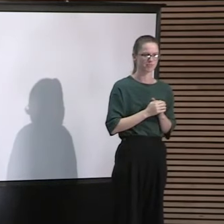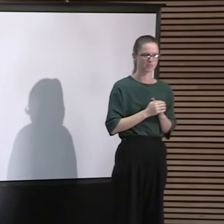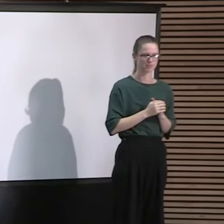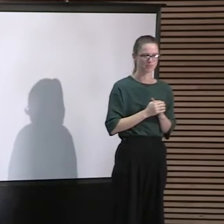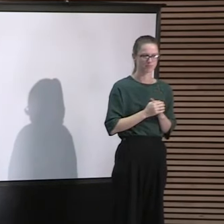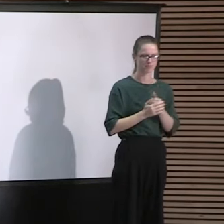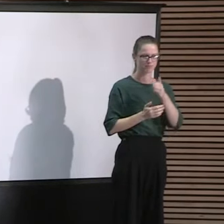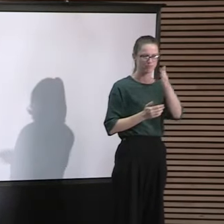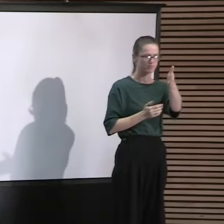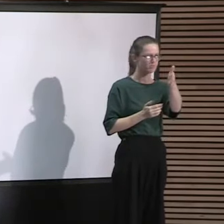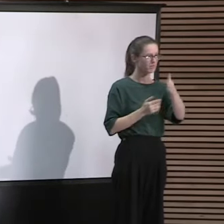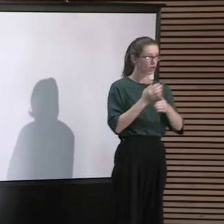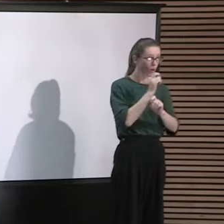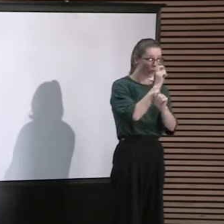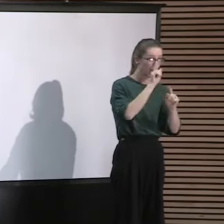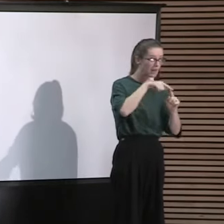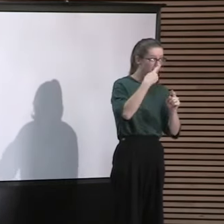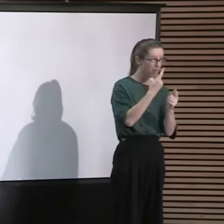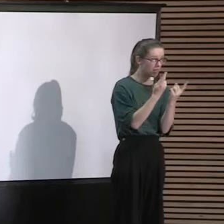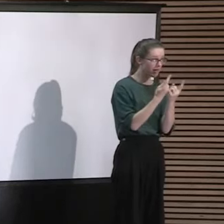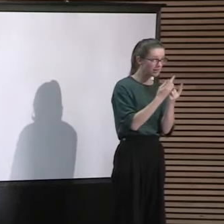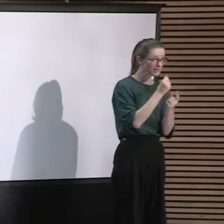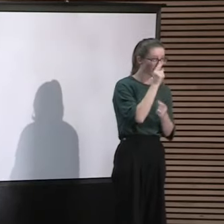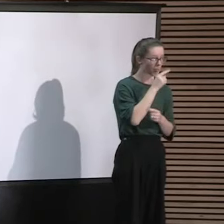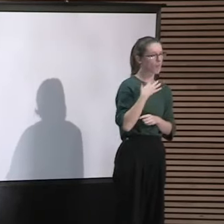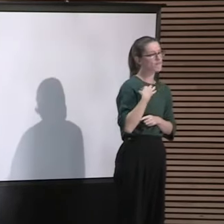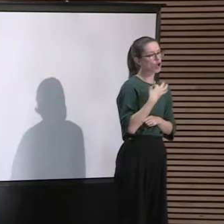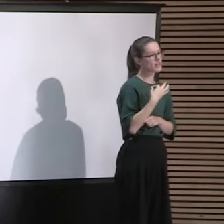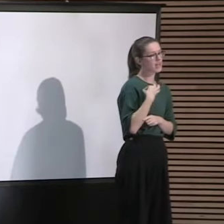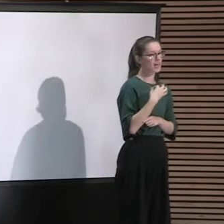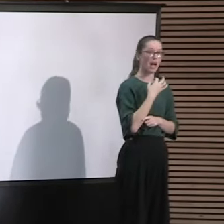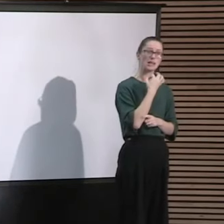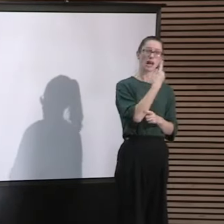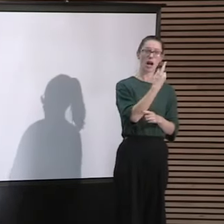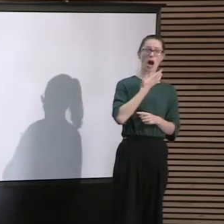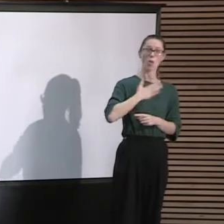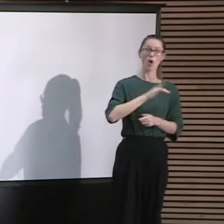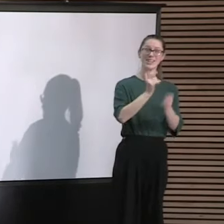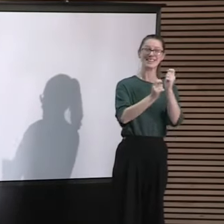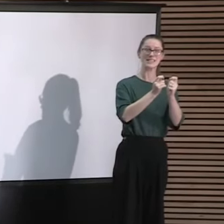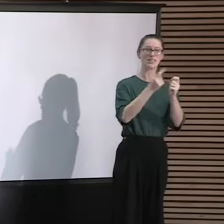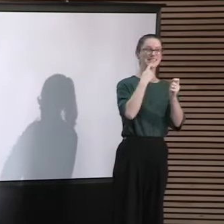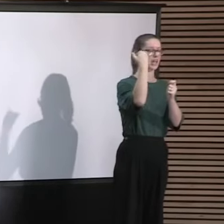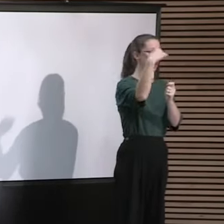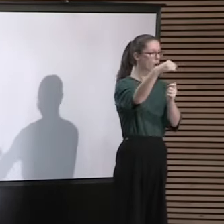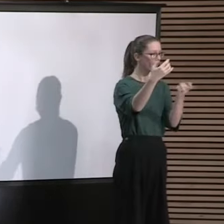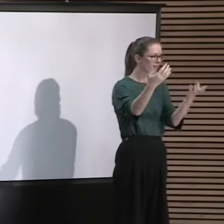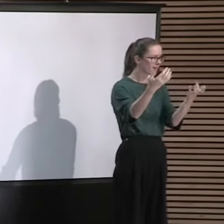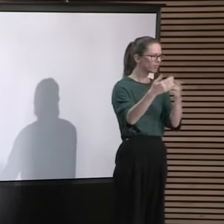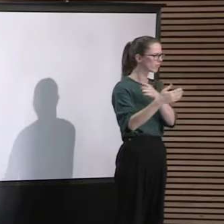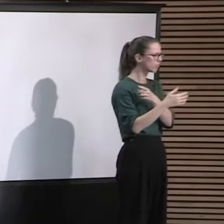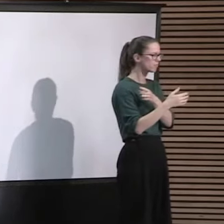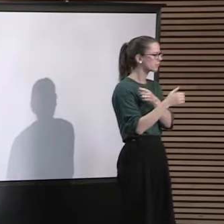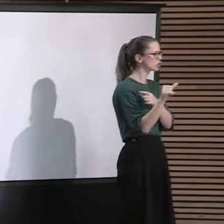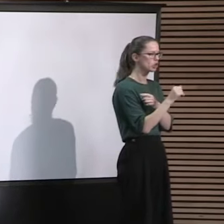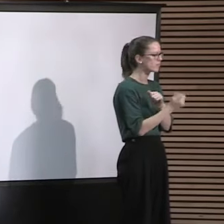Are you also aware that another one of the factors is that people have been volunteering themselves for tests and have been declined those tests? They should not